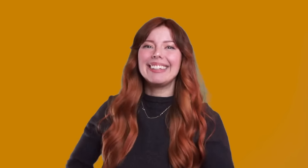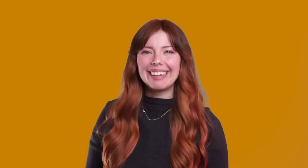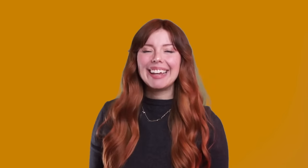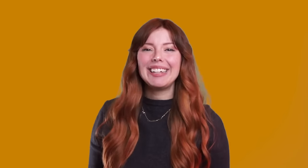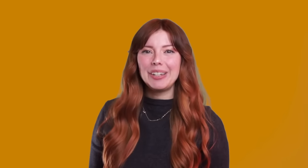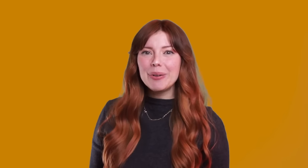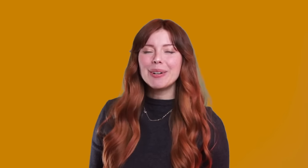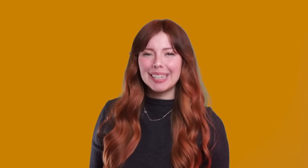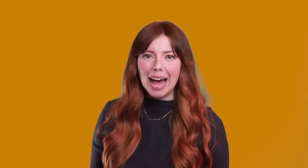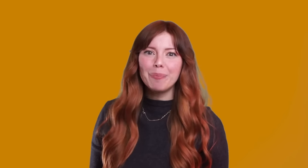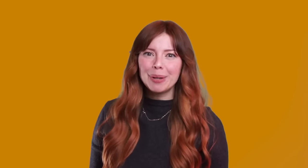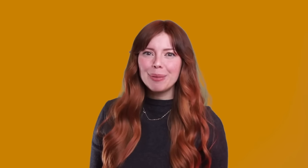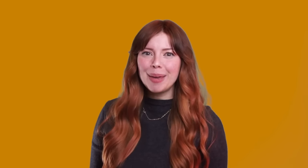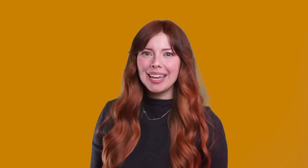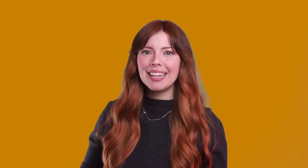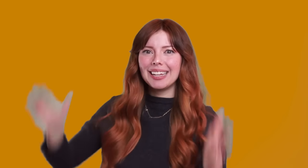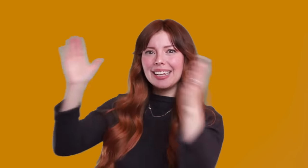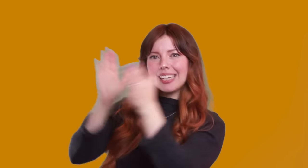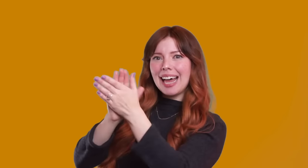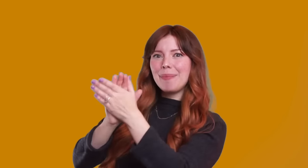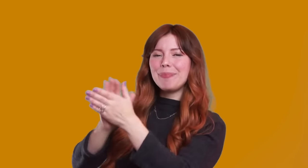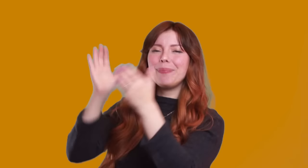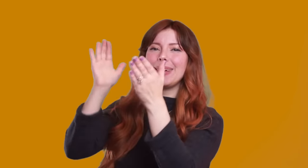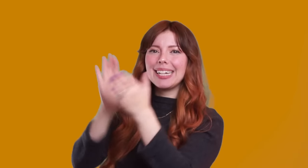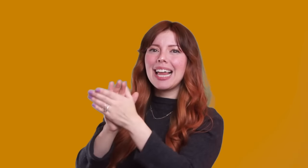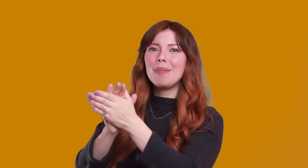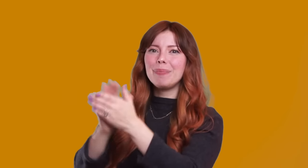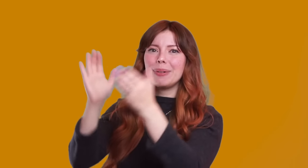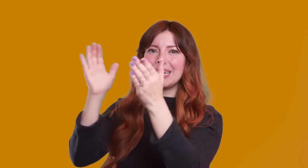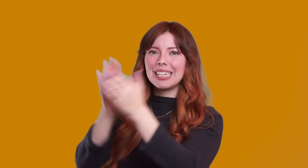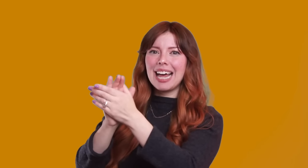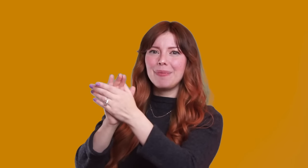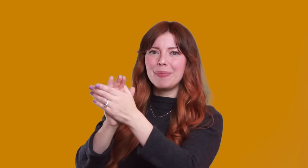Can you clap with me? Clap, clap, clap.